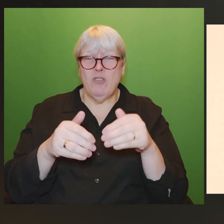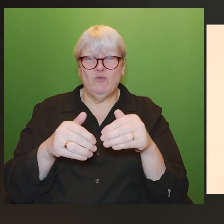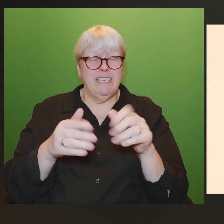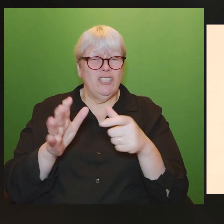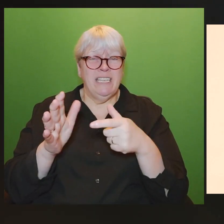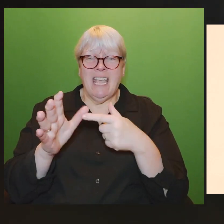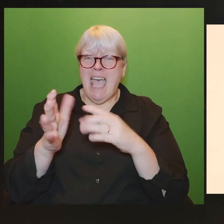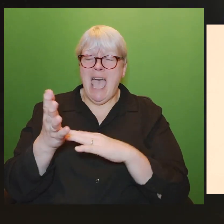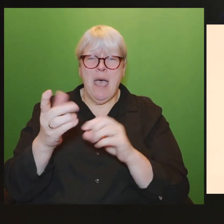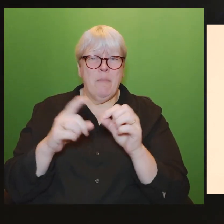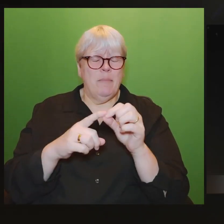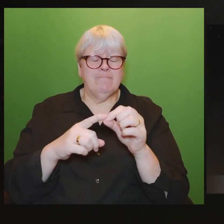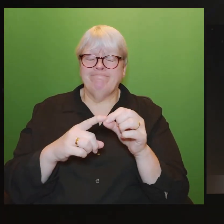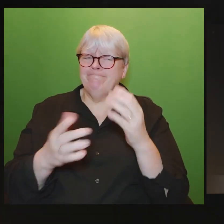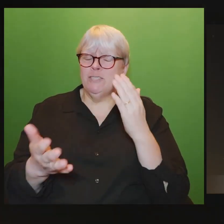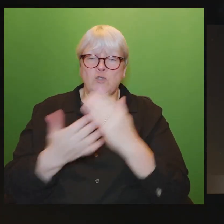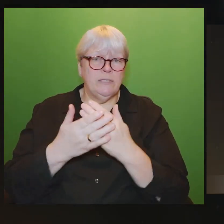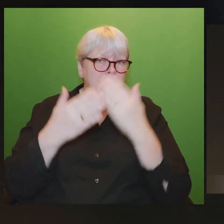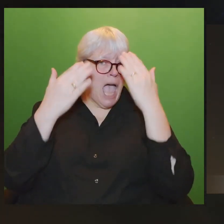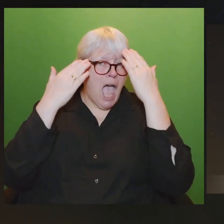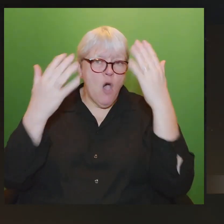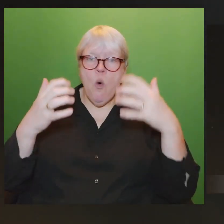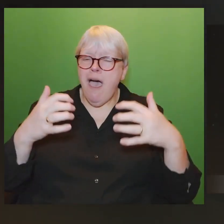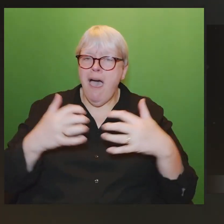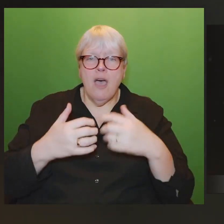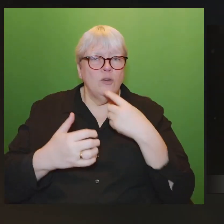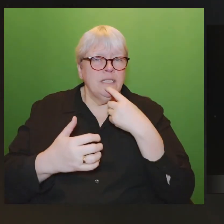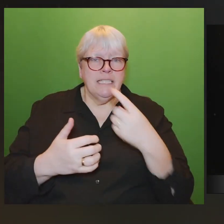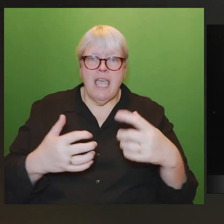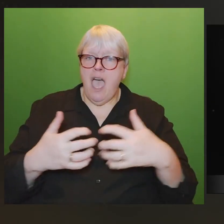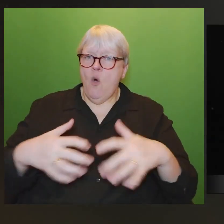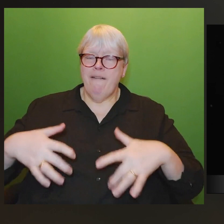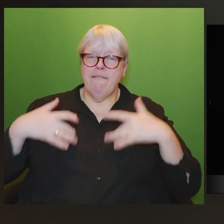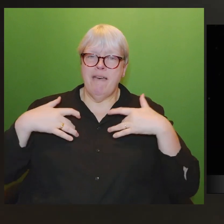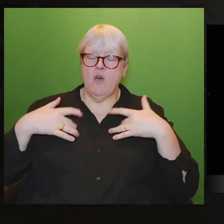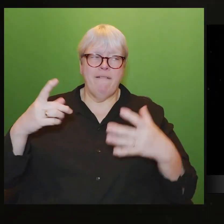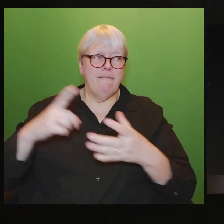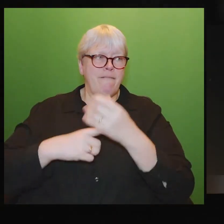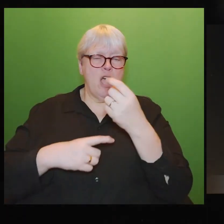to the Gestapo, and James ended up in Mauthausen concentration camp.